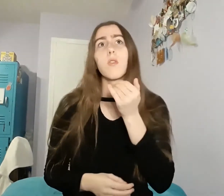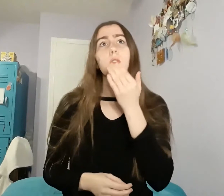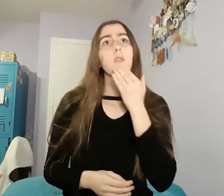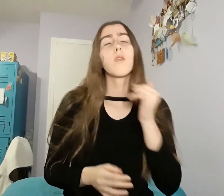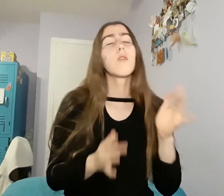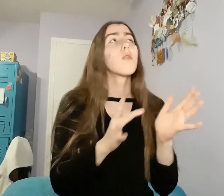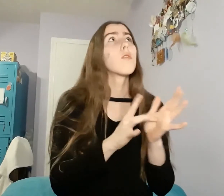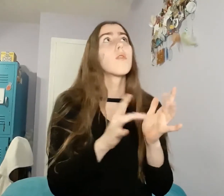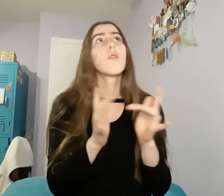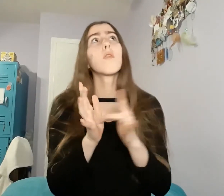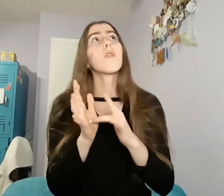sweet Jesus,